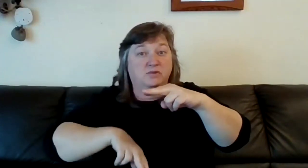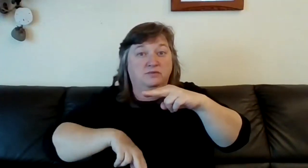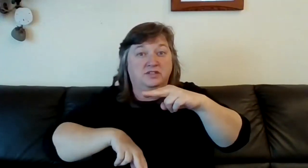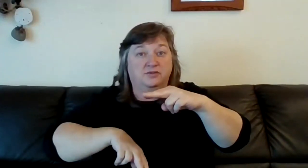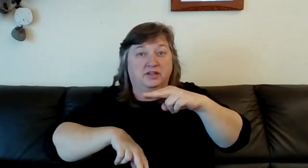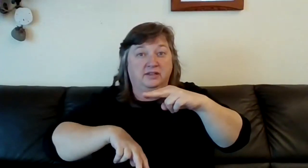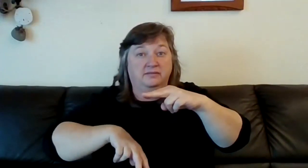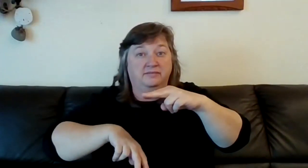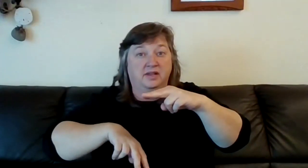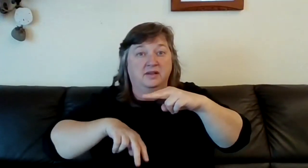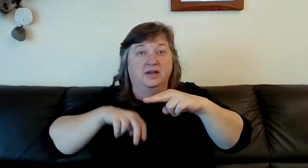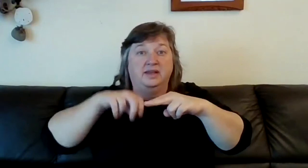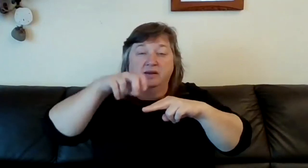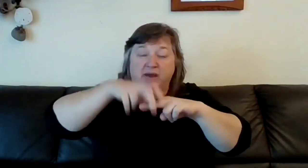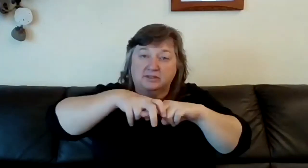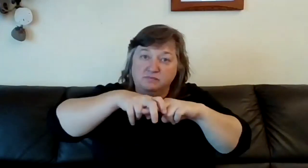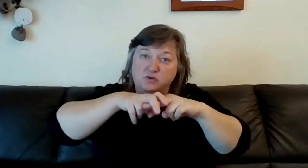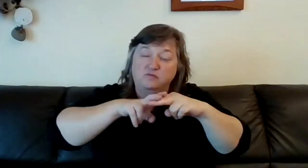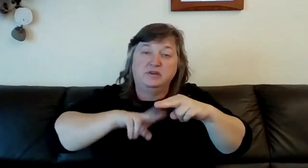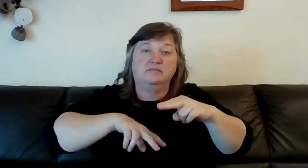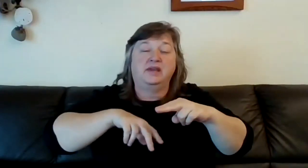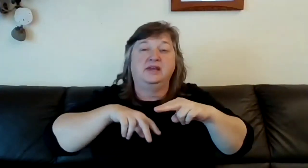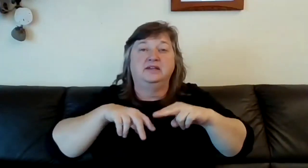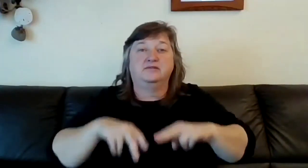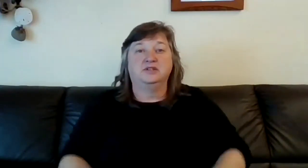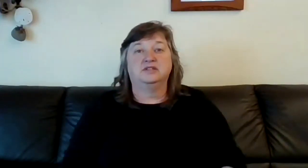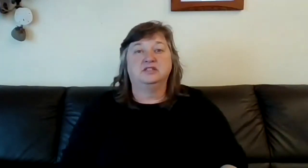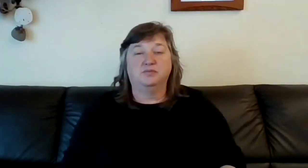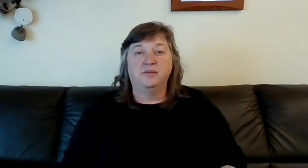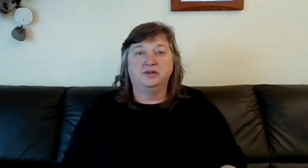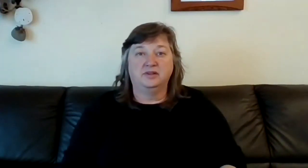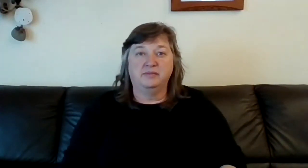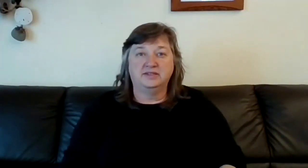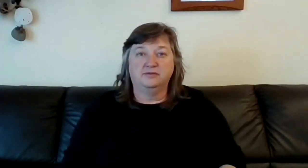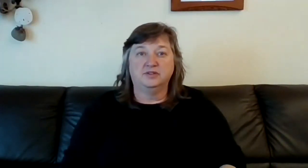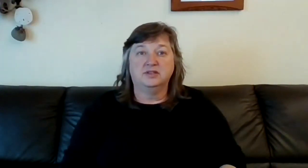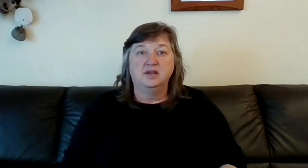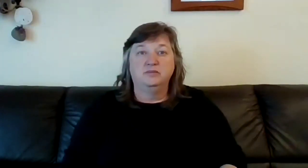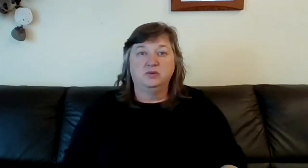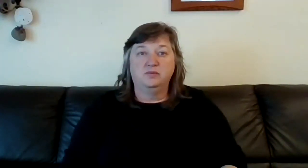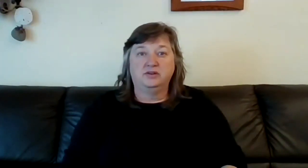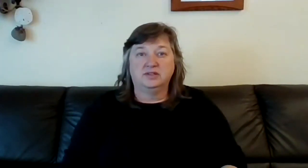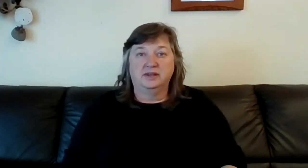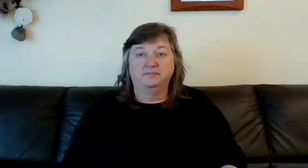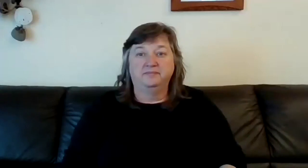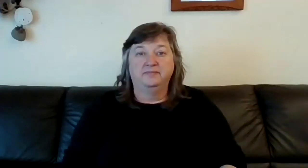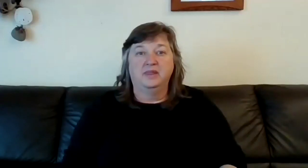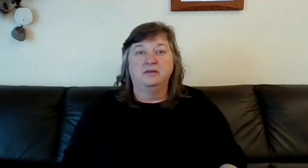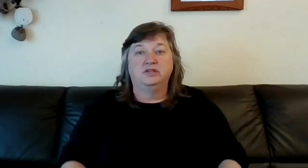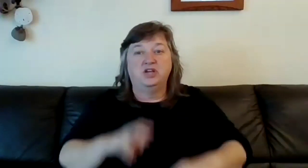moves differently. Again, back to movement making a difference. It's a parameter that makes a difference between what you're saying. A